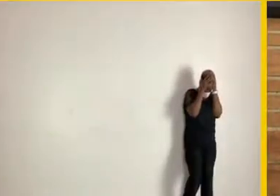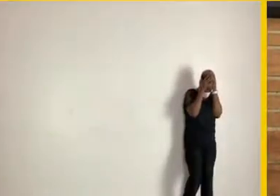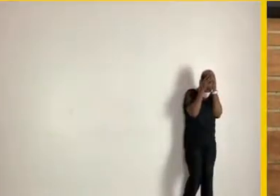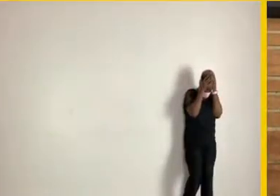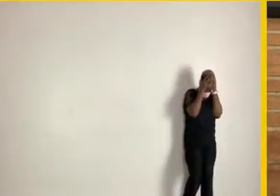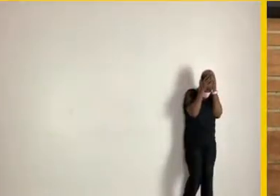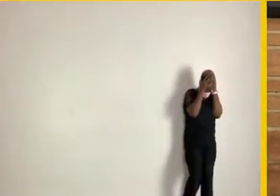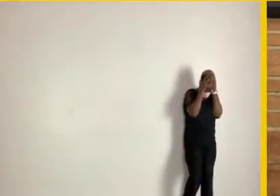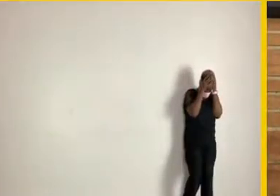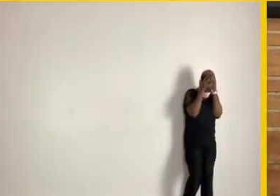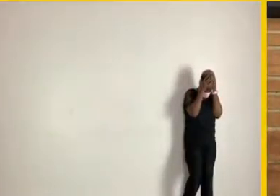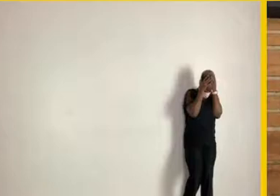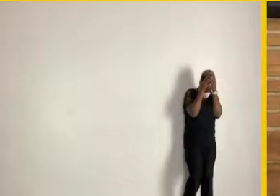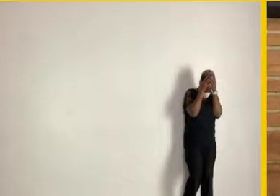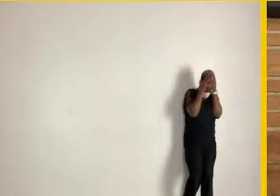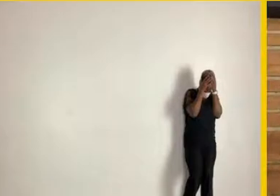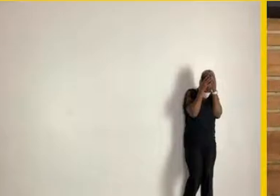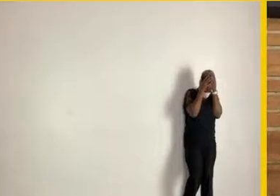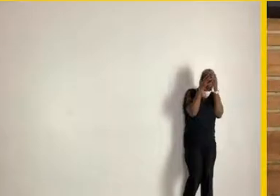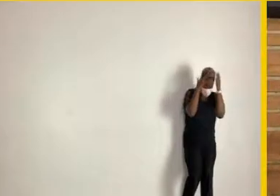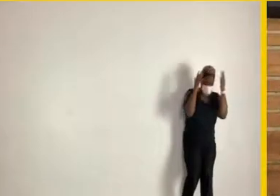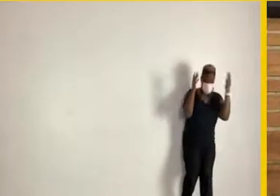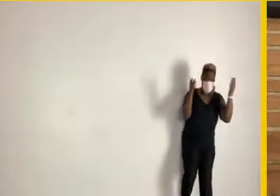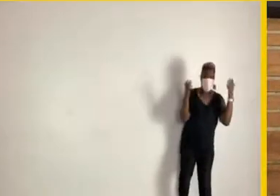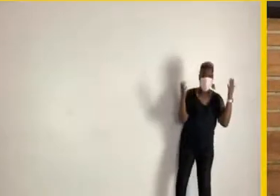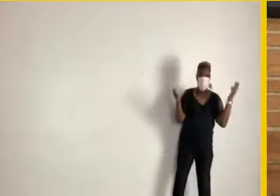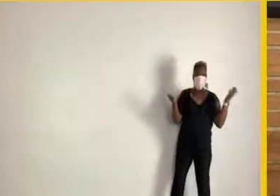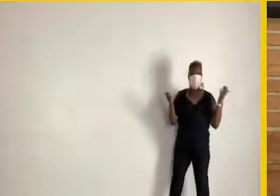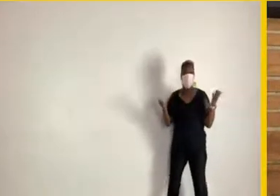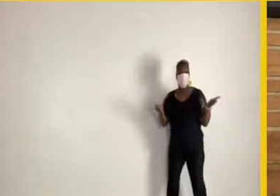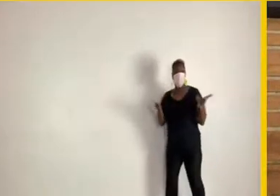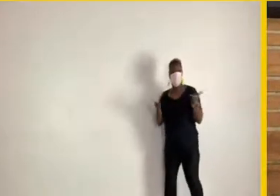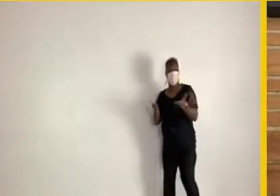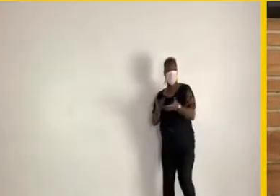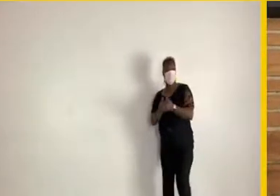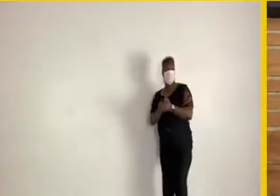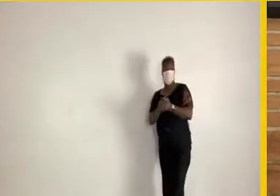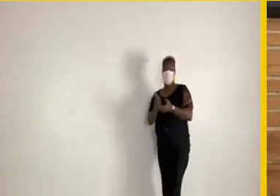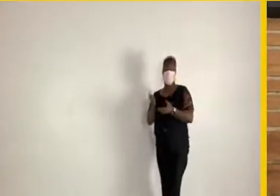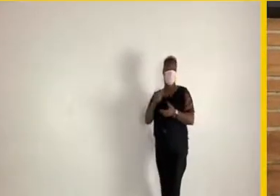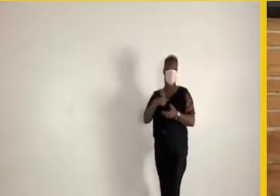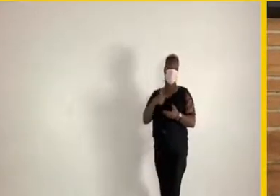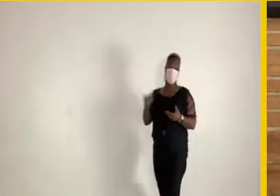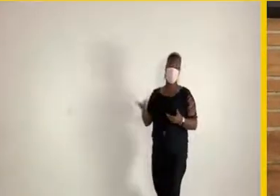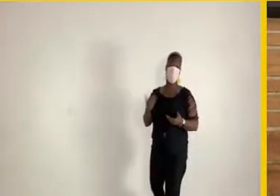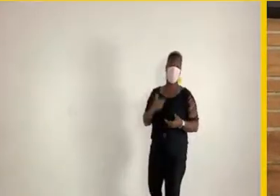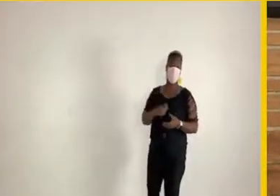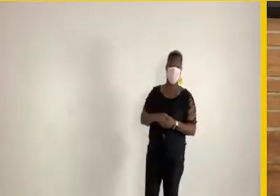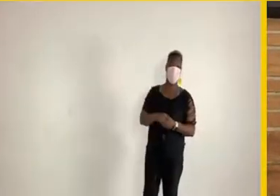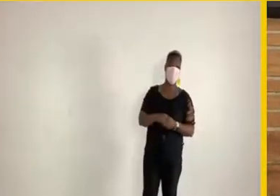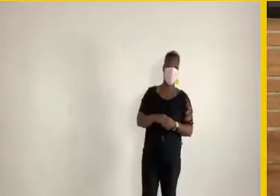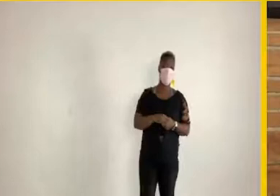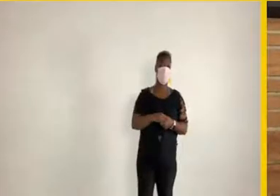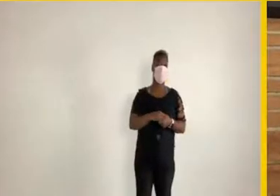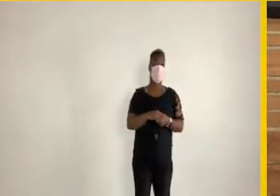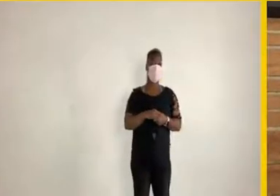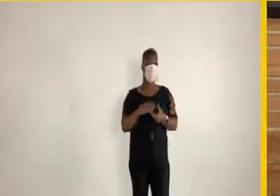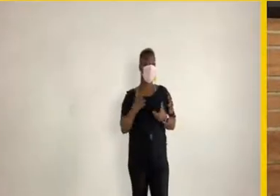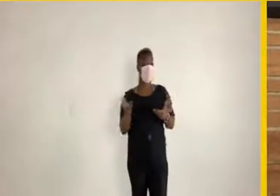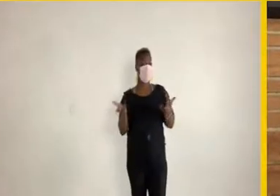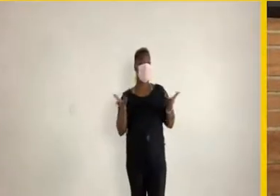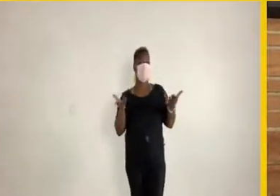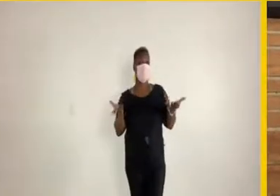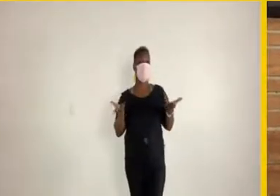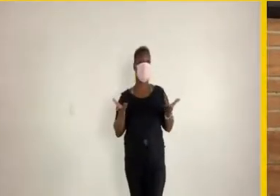I lost all my money tonight, and I wouldn't be here if my man treated me